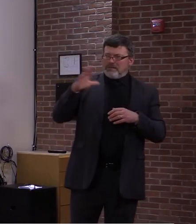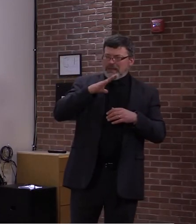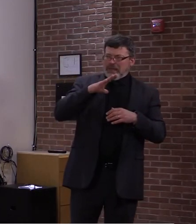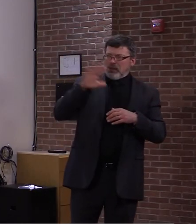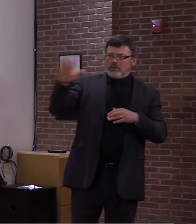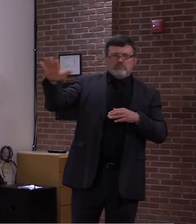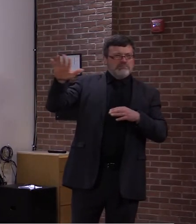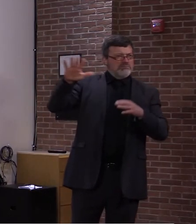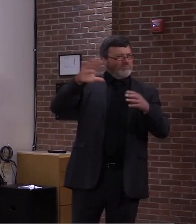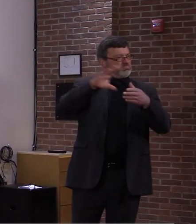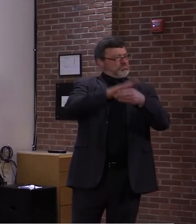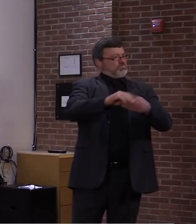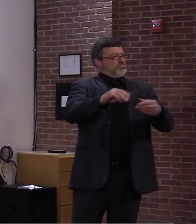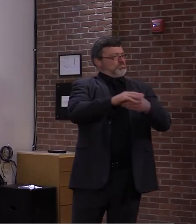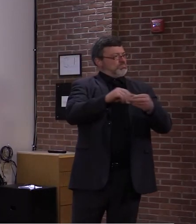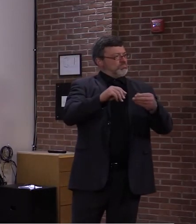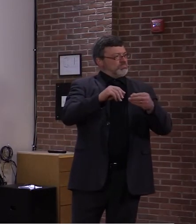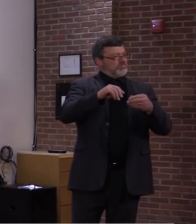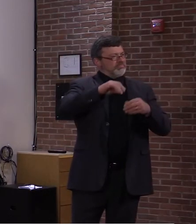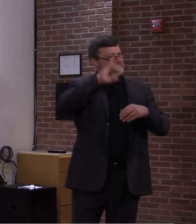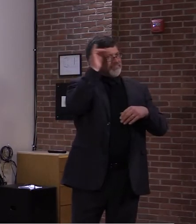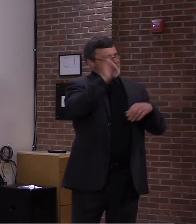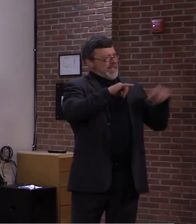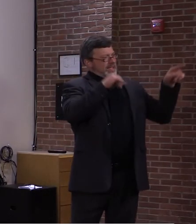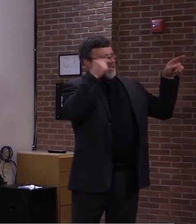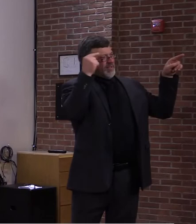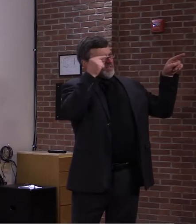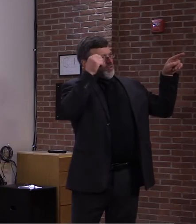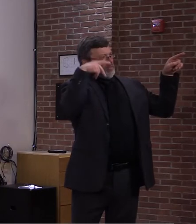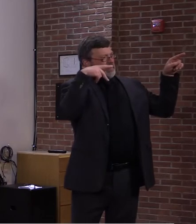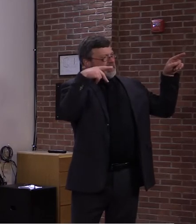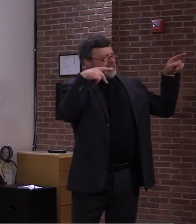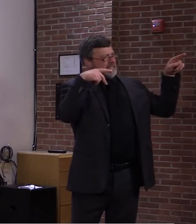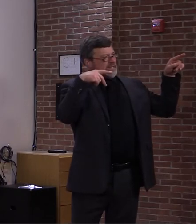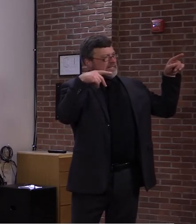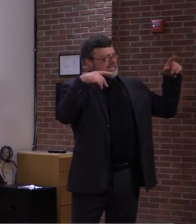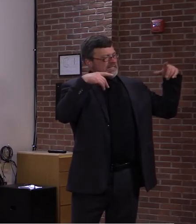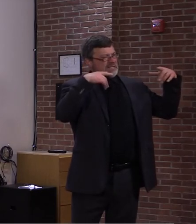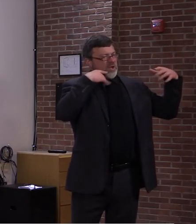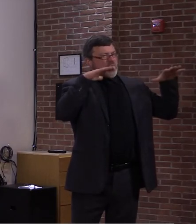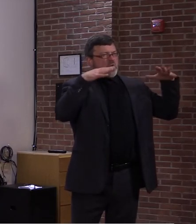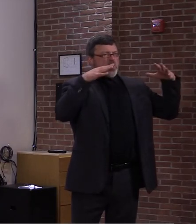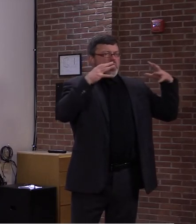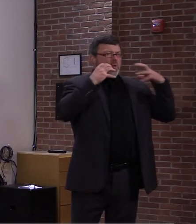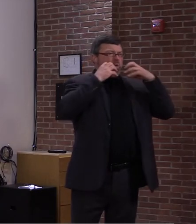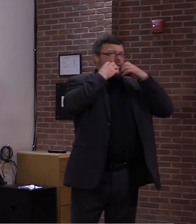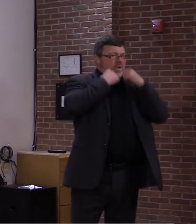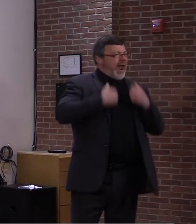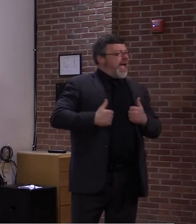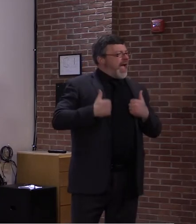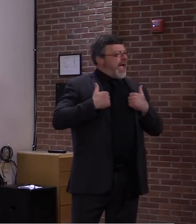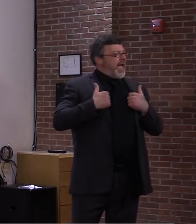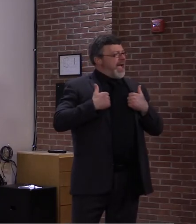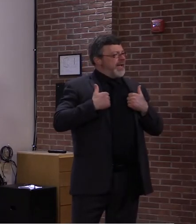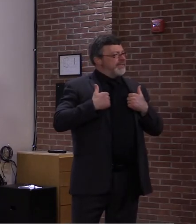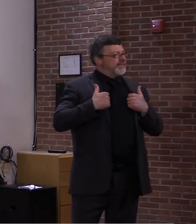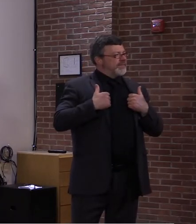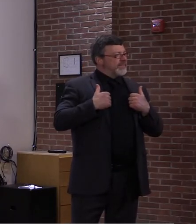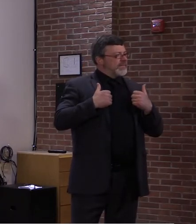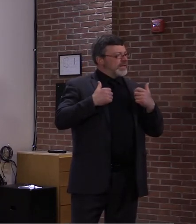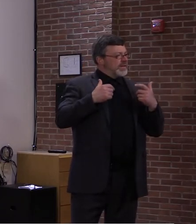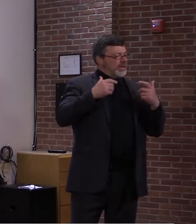that platform that says we value the sanctity of human life from conception to natural death. I